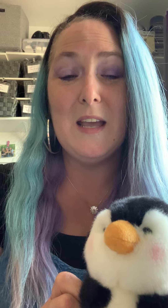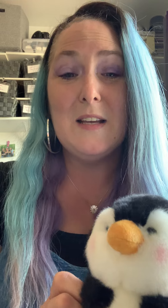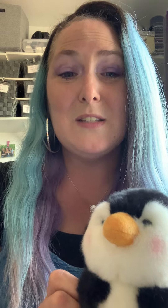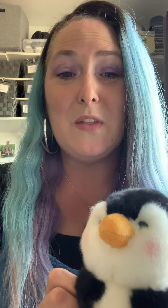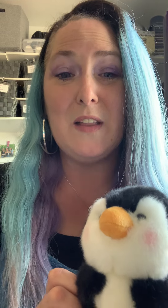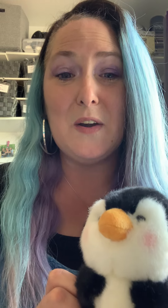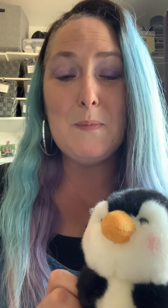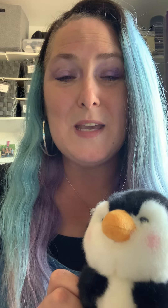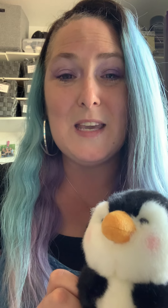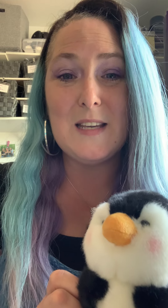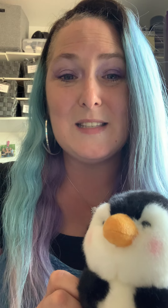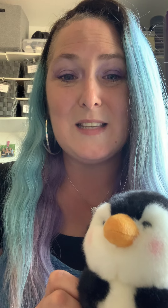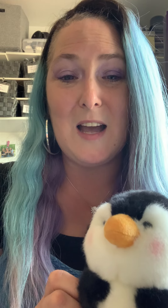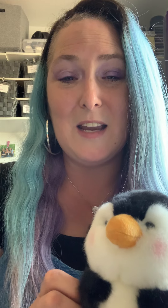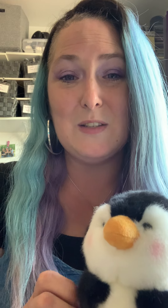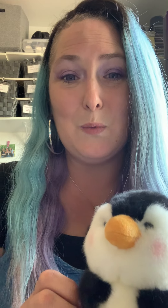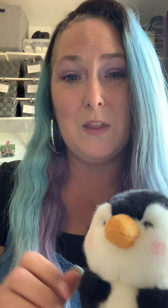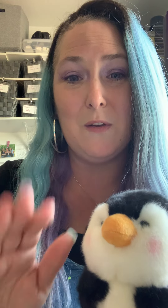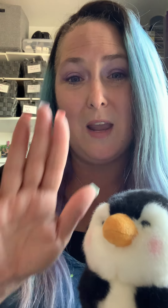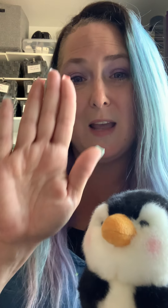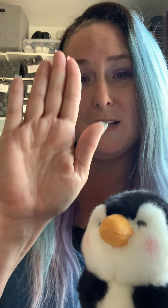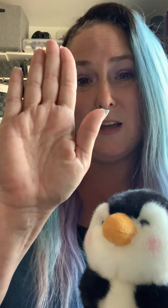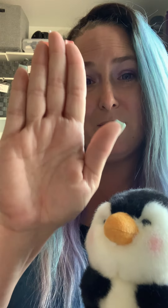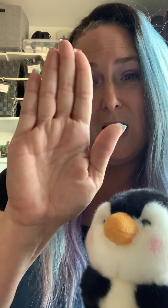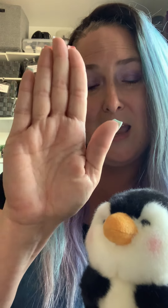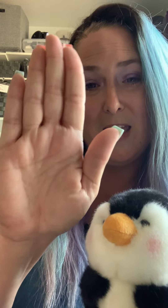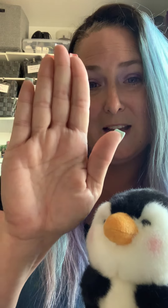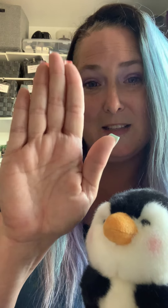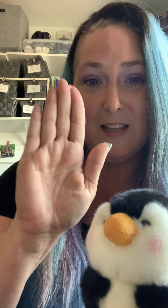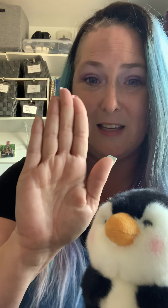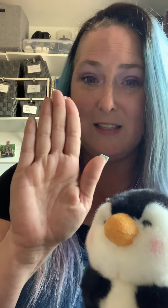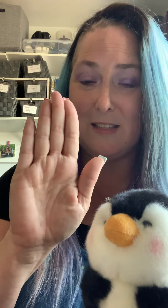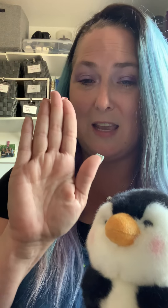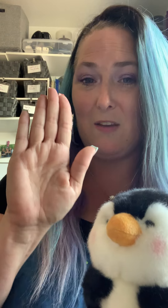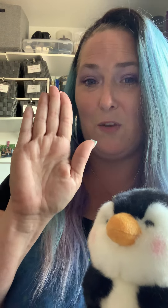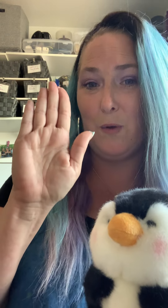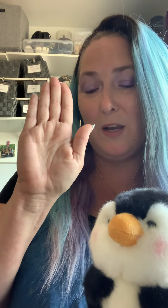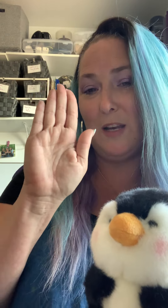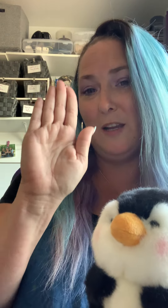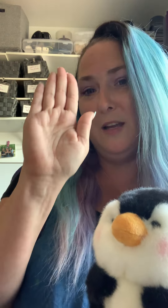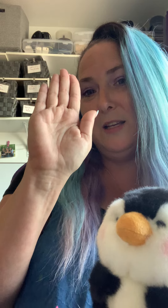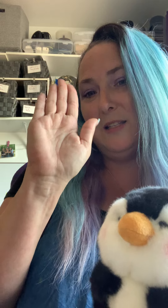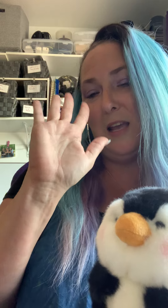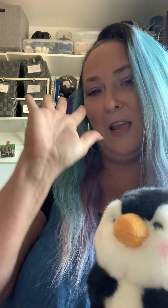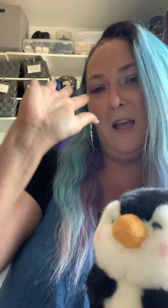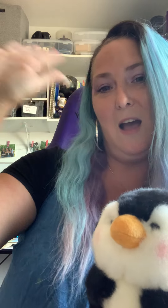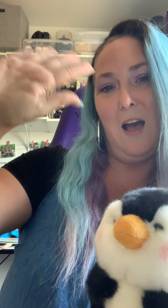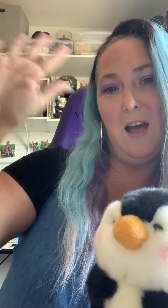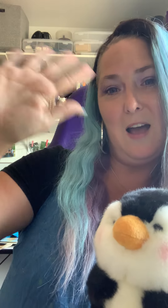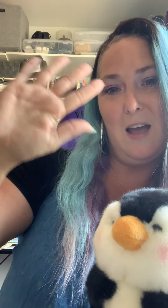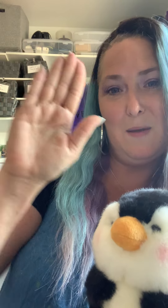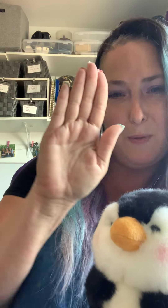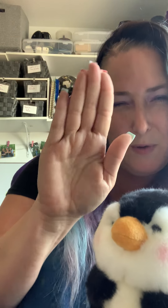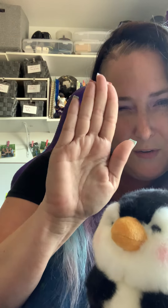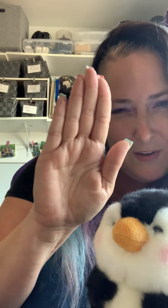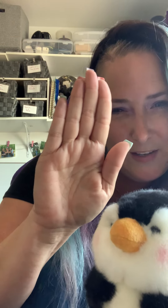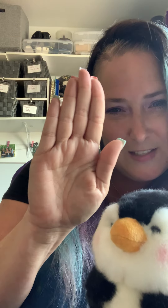So the letter B is signed with your hand, a flat hand like this, like if you were gonna say hi, but put your fingers